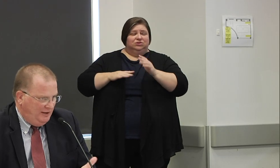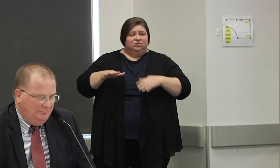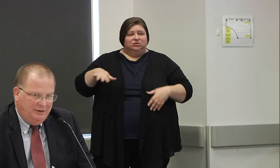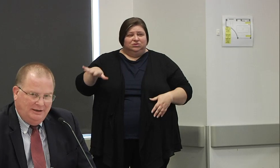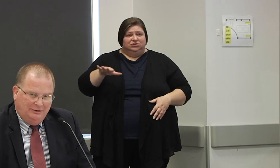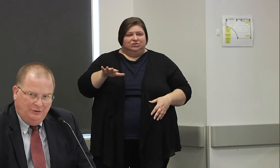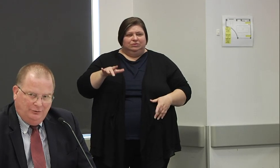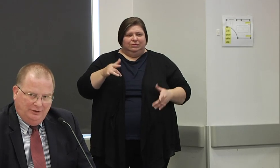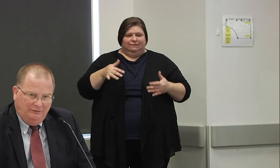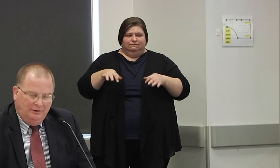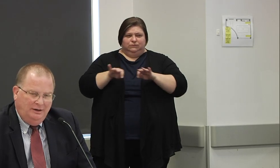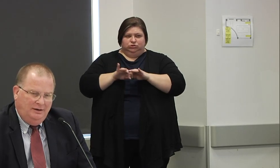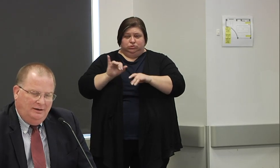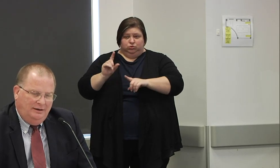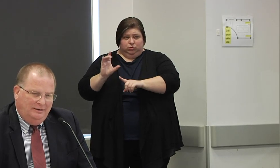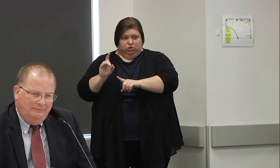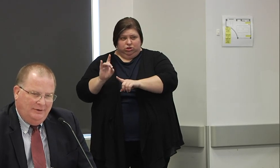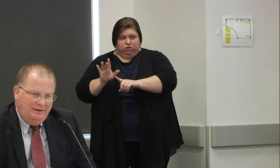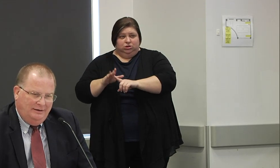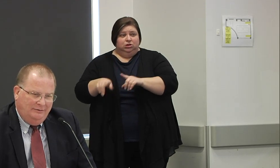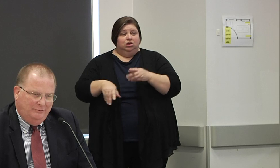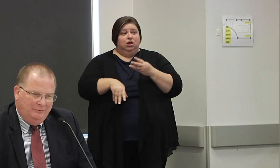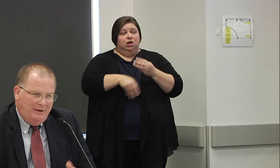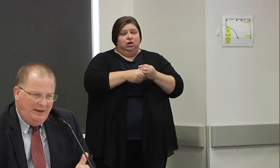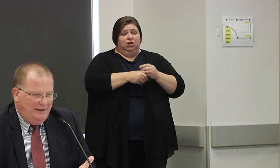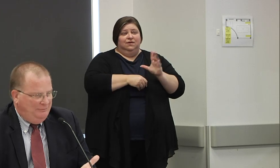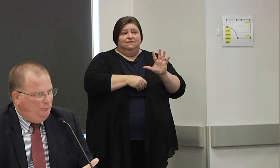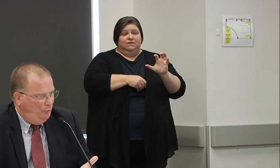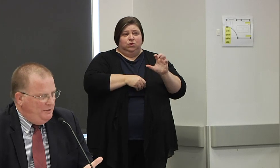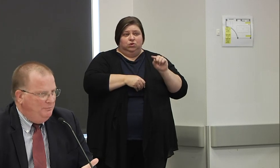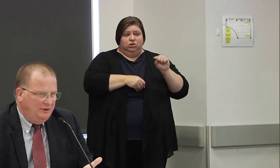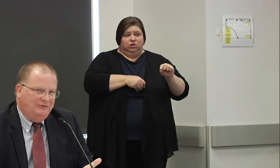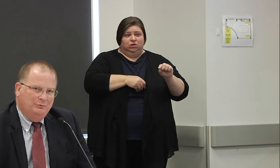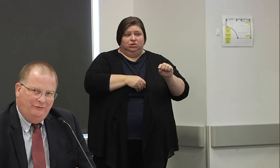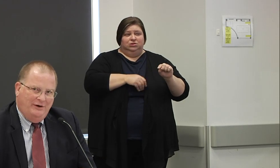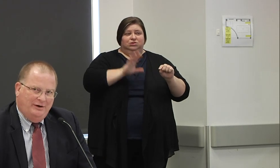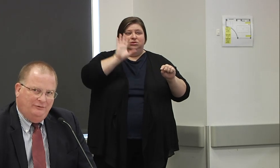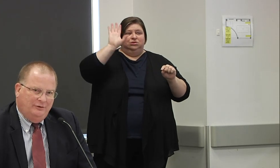state but at the local level, and that will be a mix